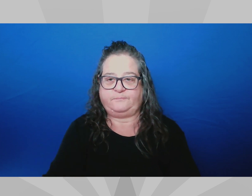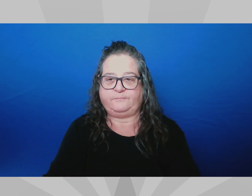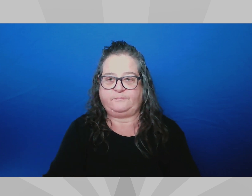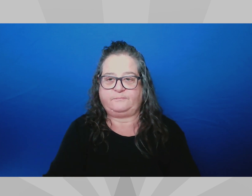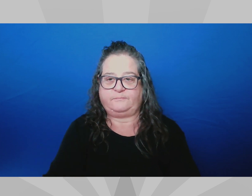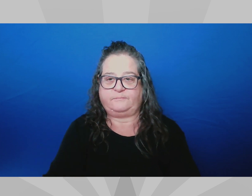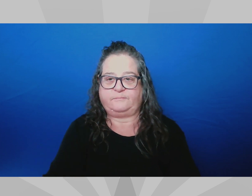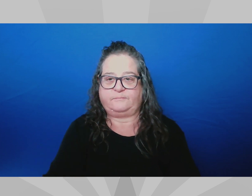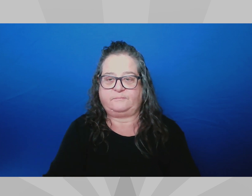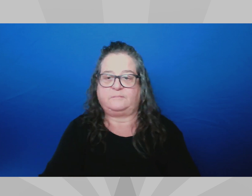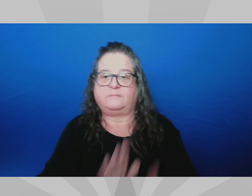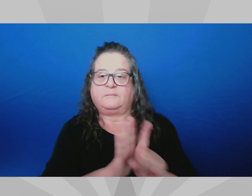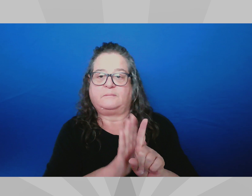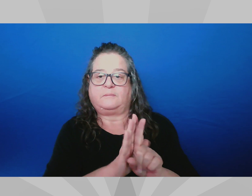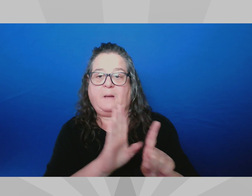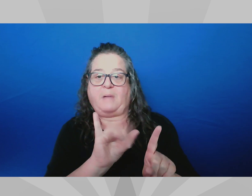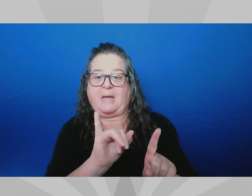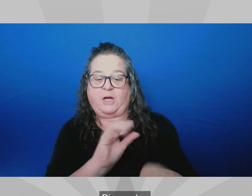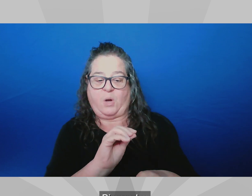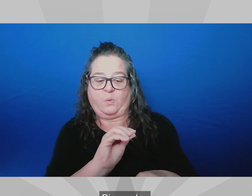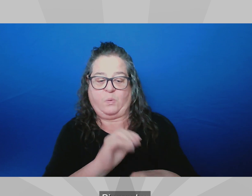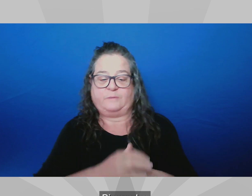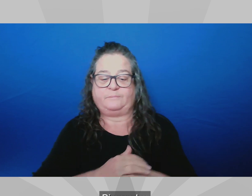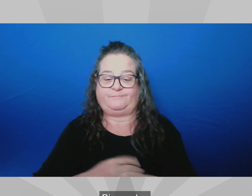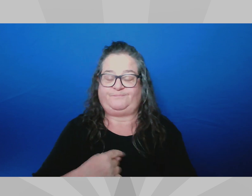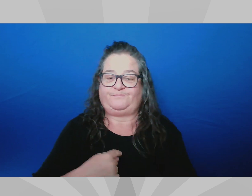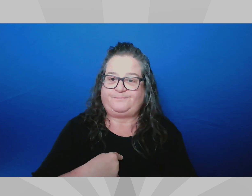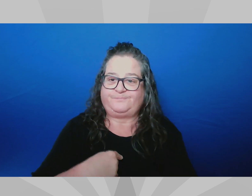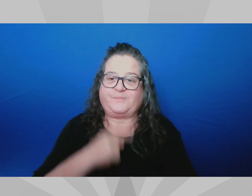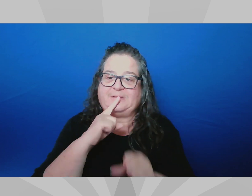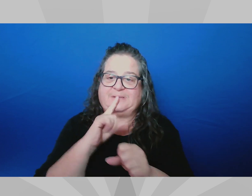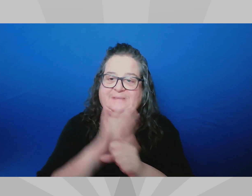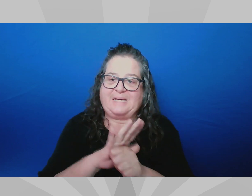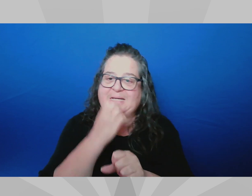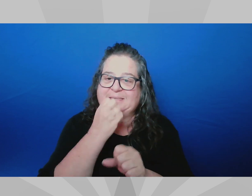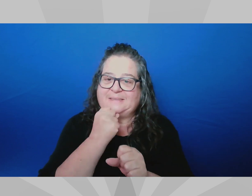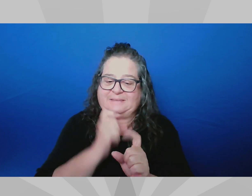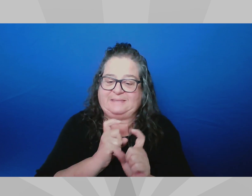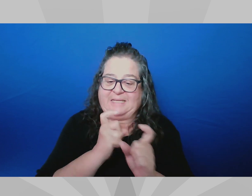Biography.